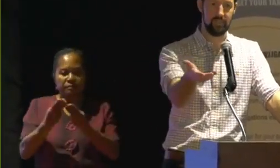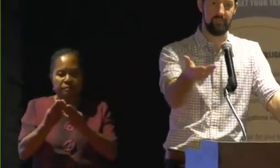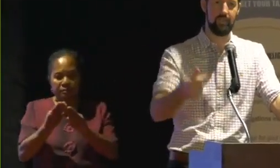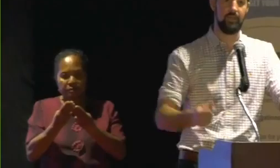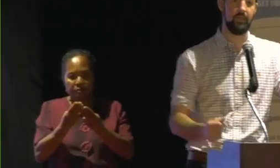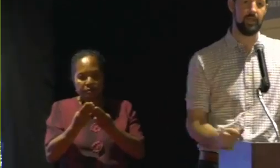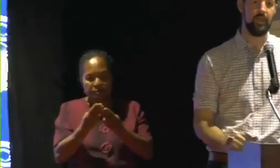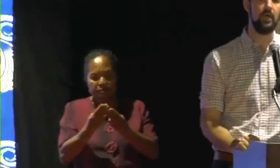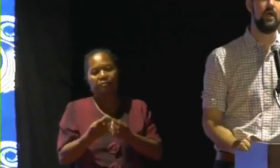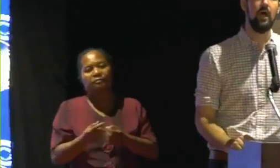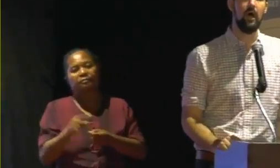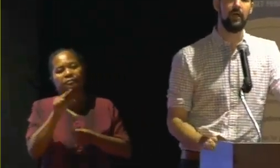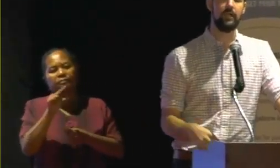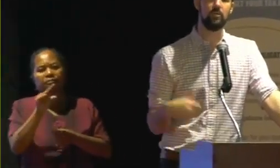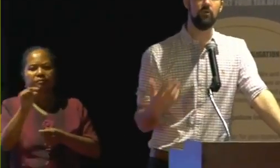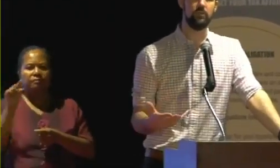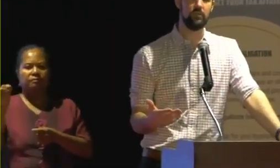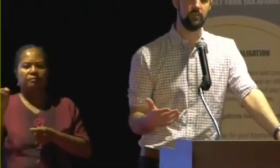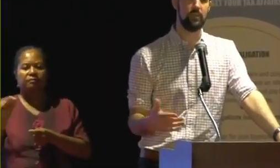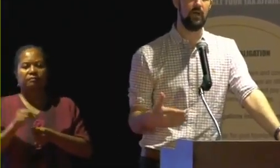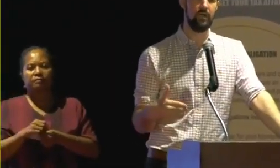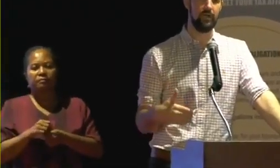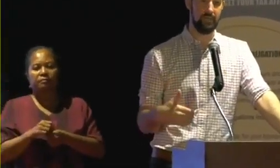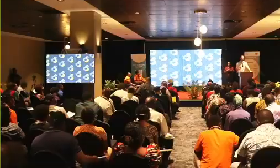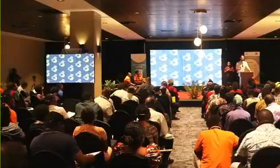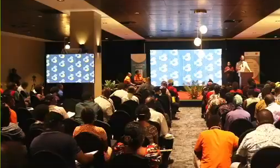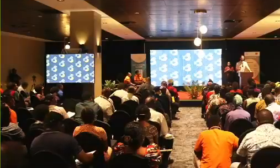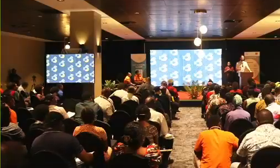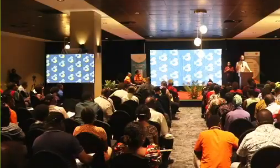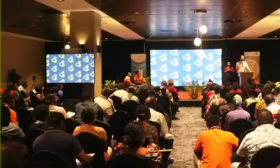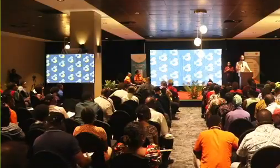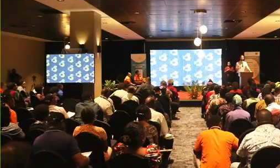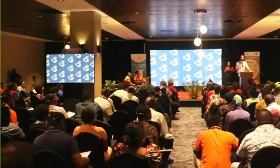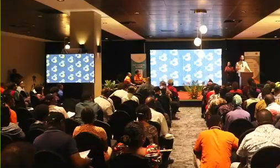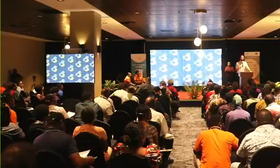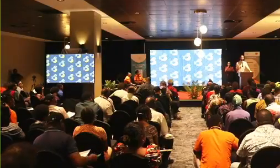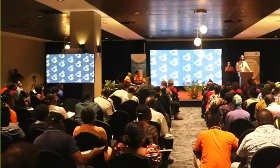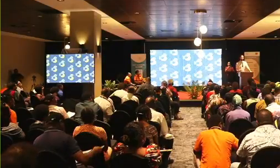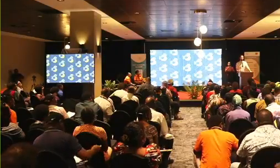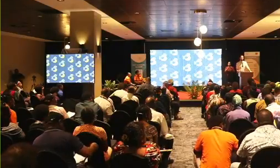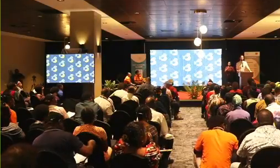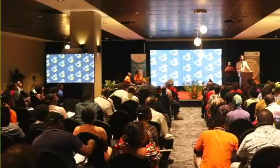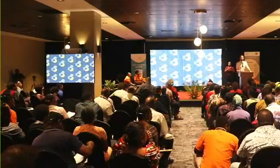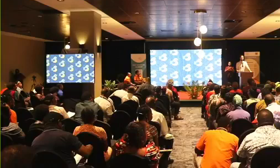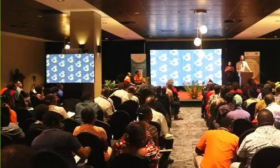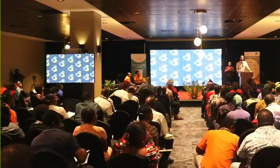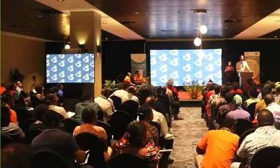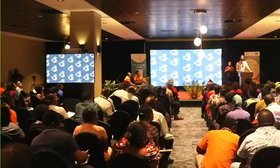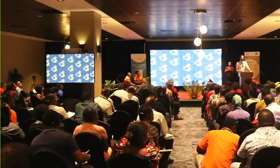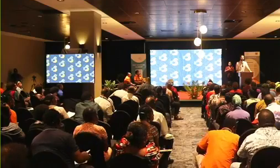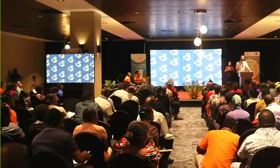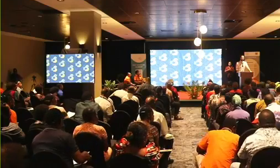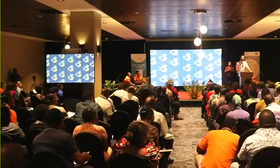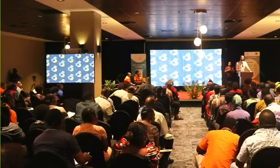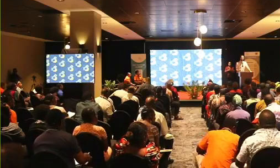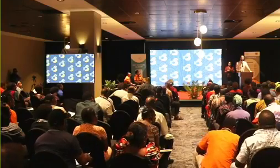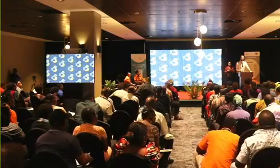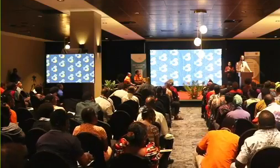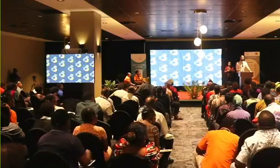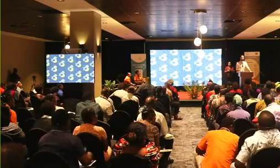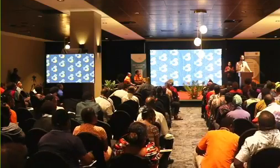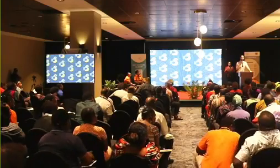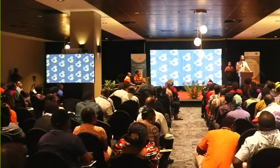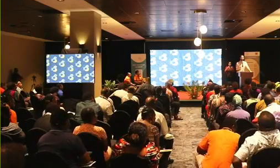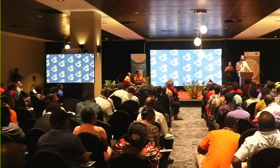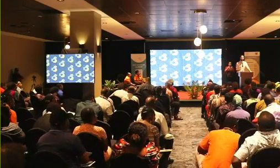MyIRC specifically, is hosted and in control within Amazon Web Services.